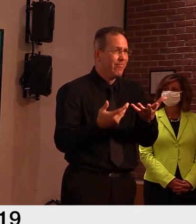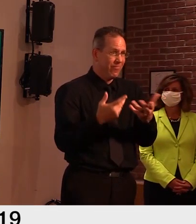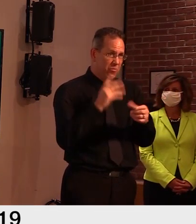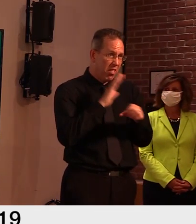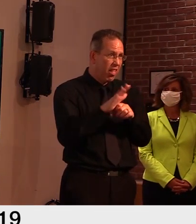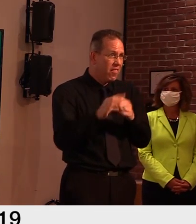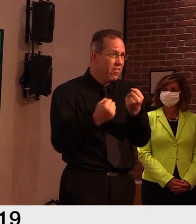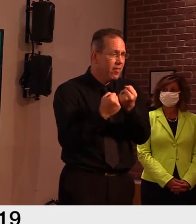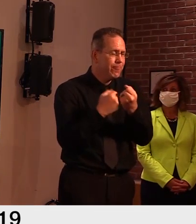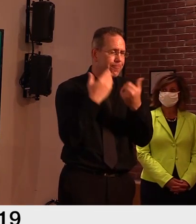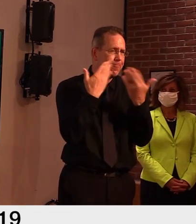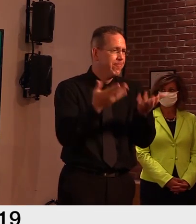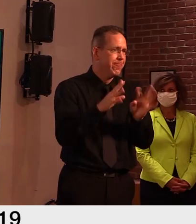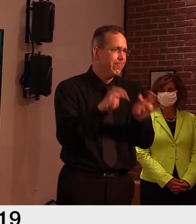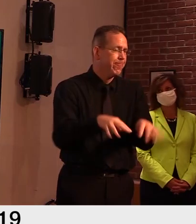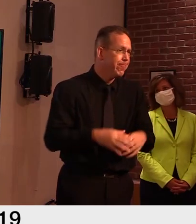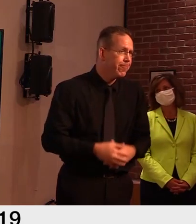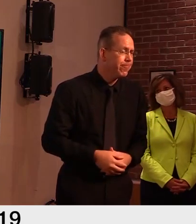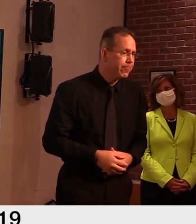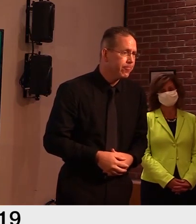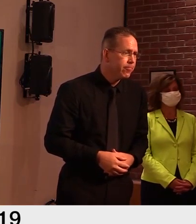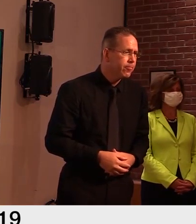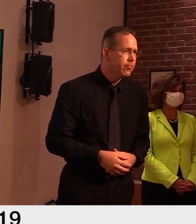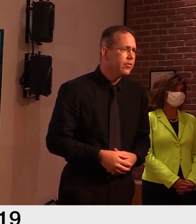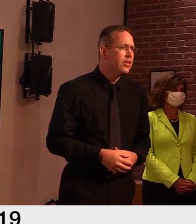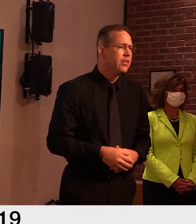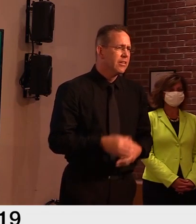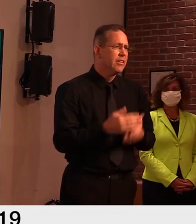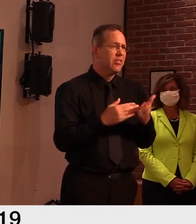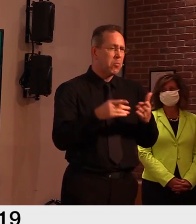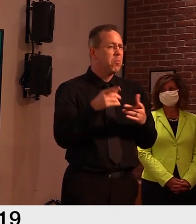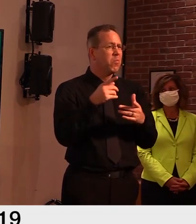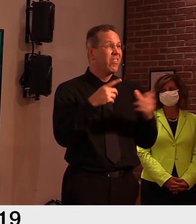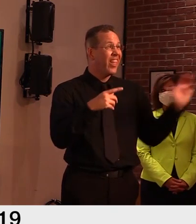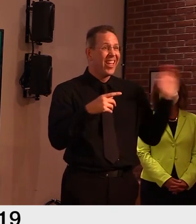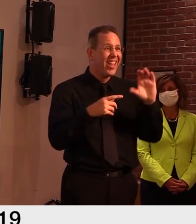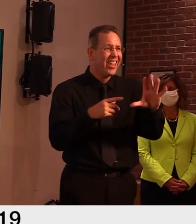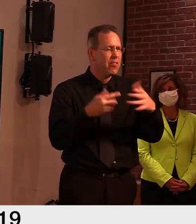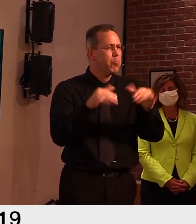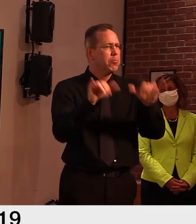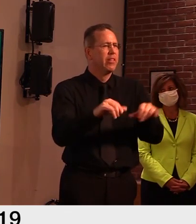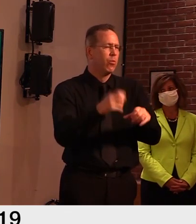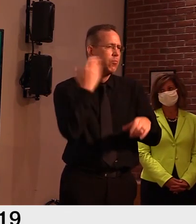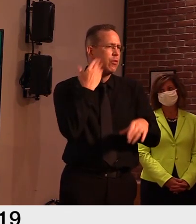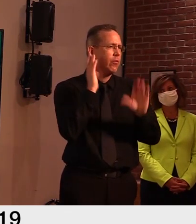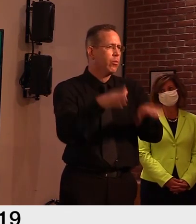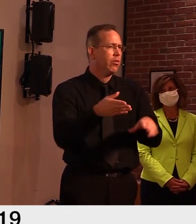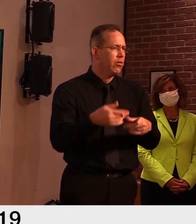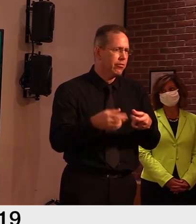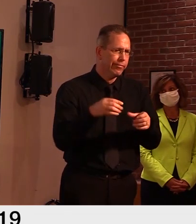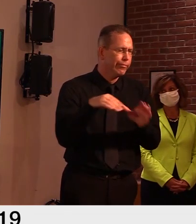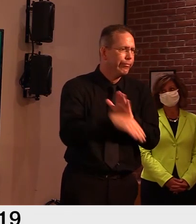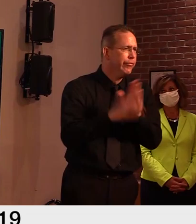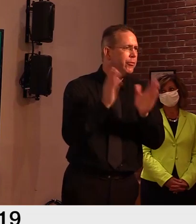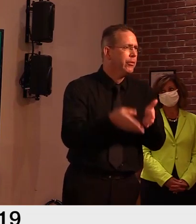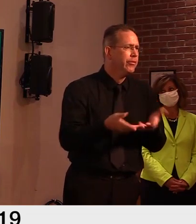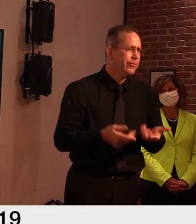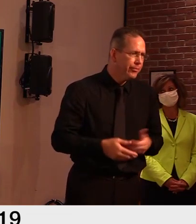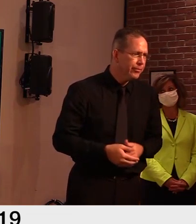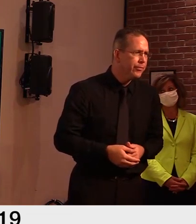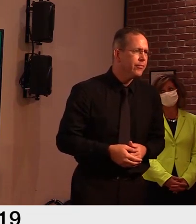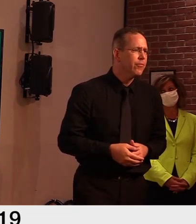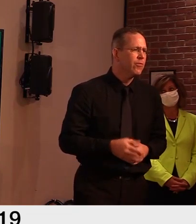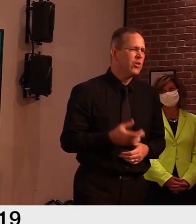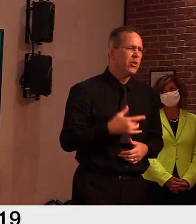losses outside of even the economic package that we push forward. While they would be included, it